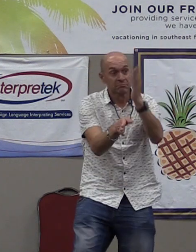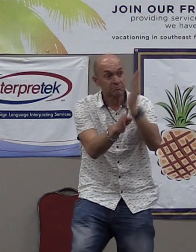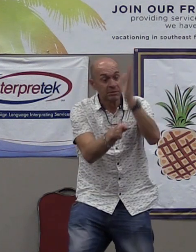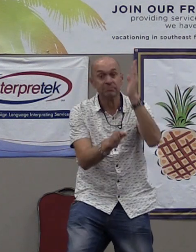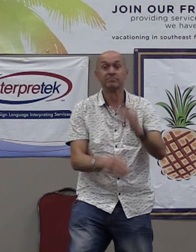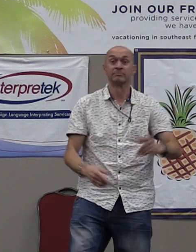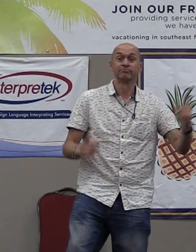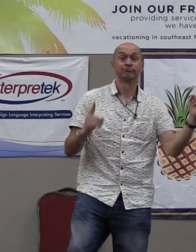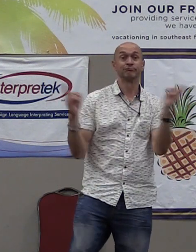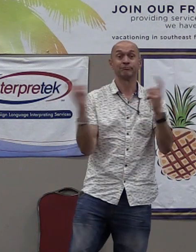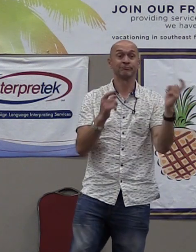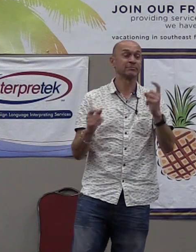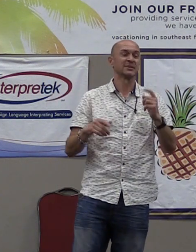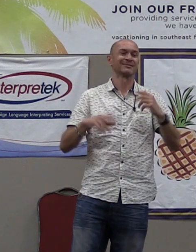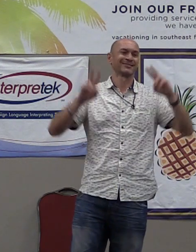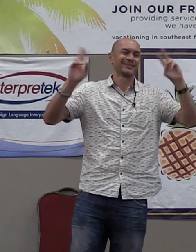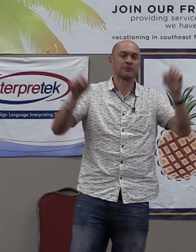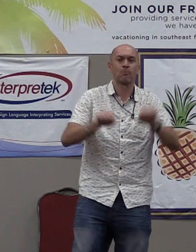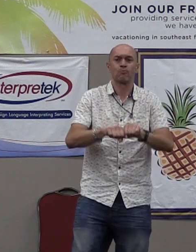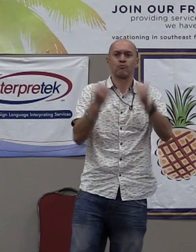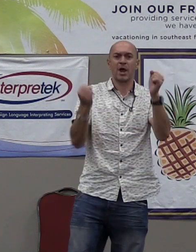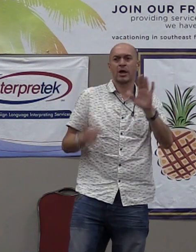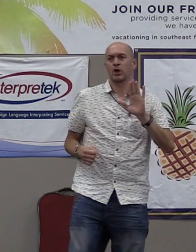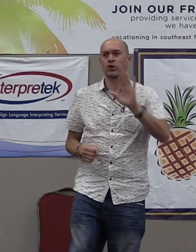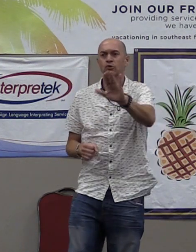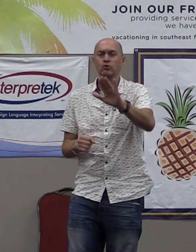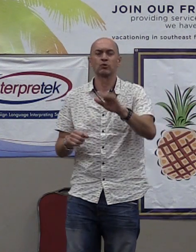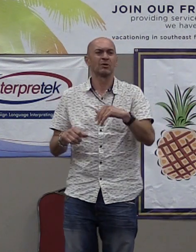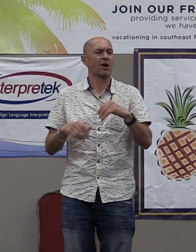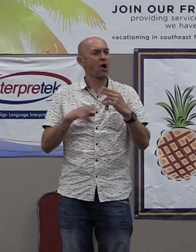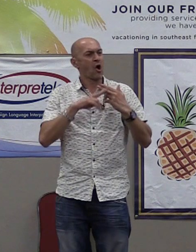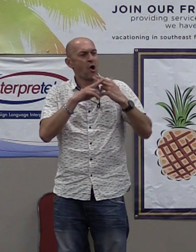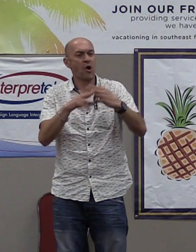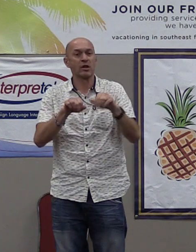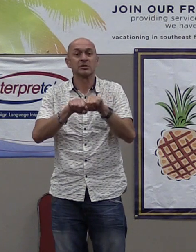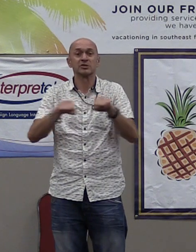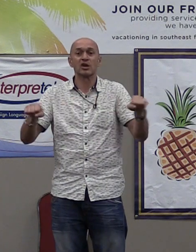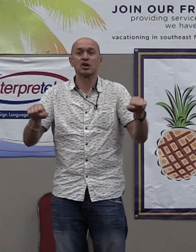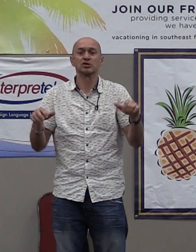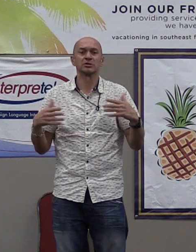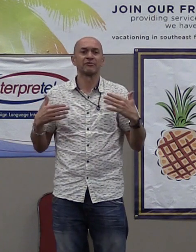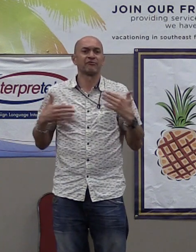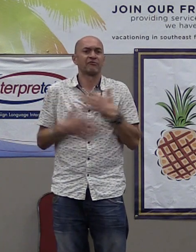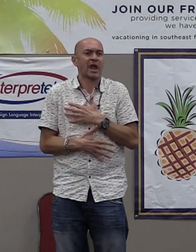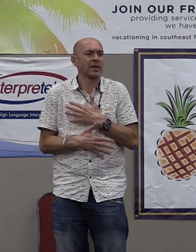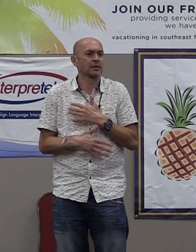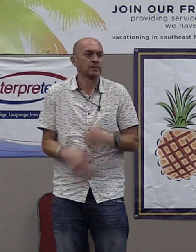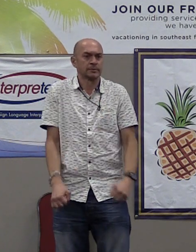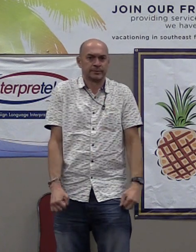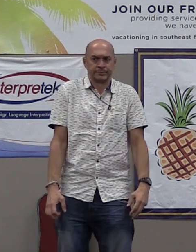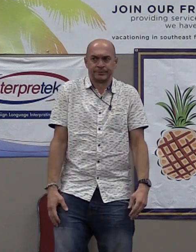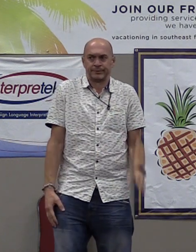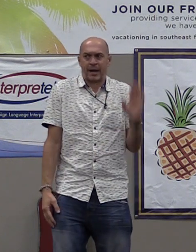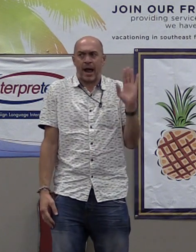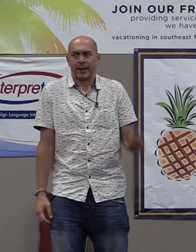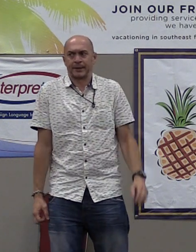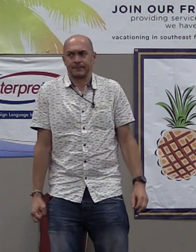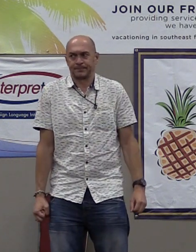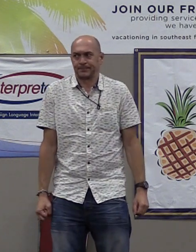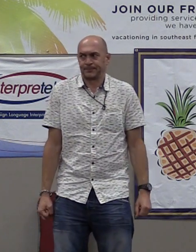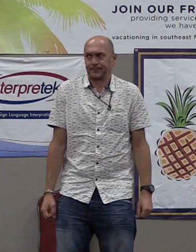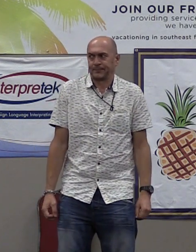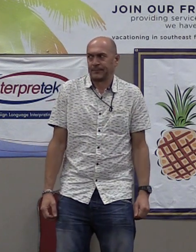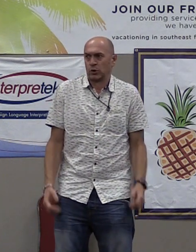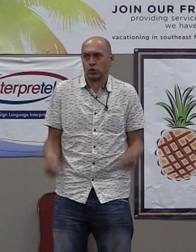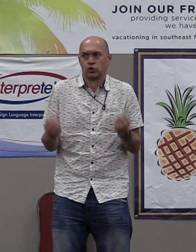camera action, take one, those kind of things will kind of break your kind of stage fright